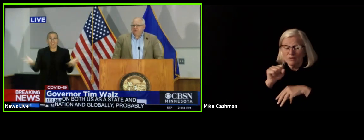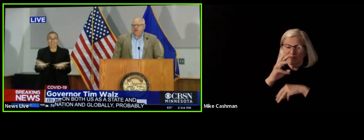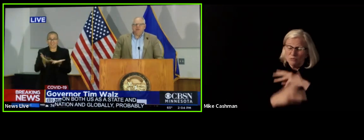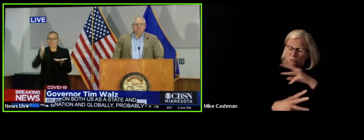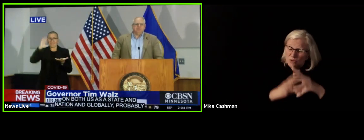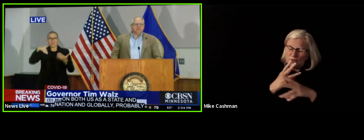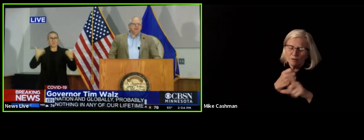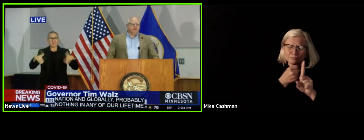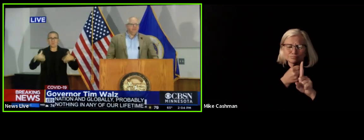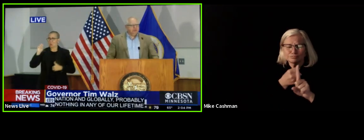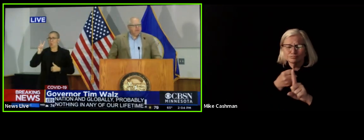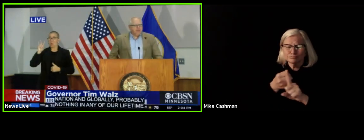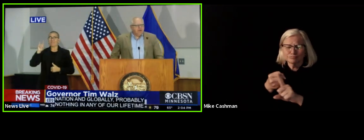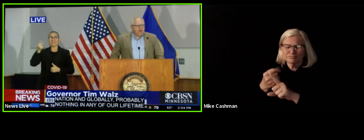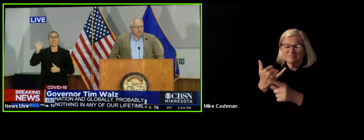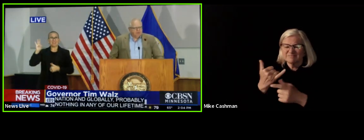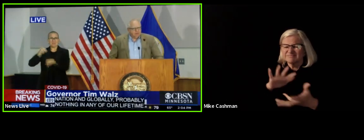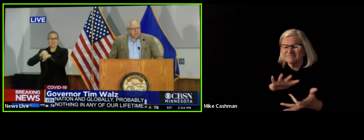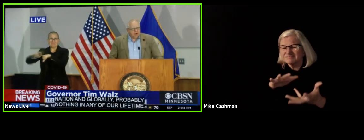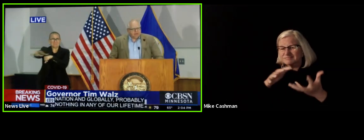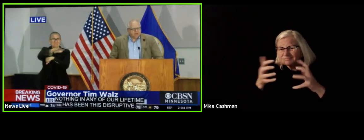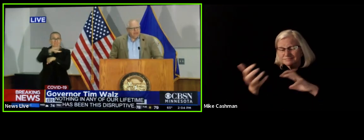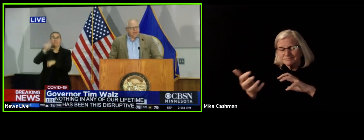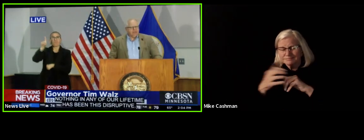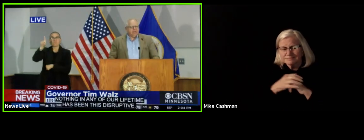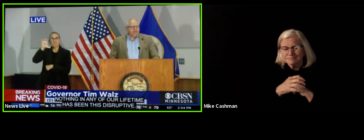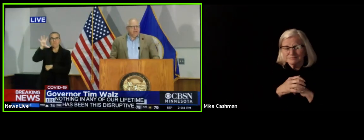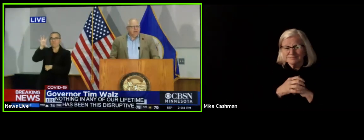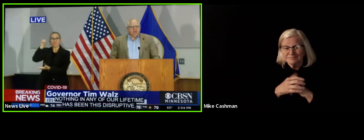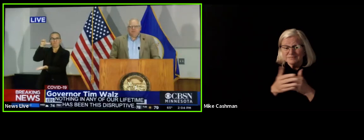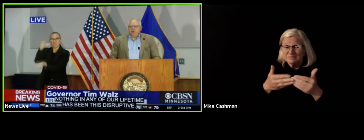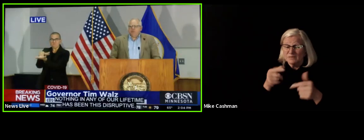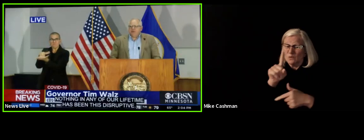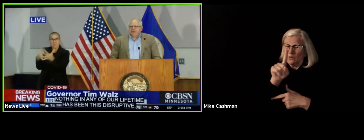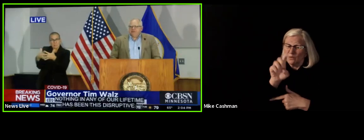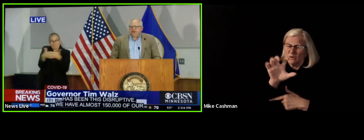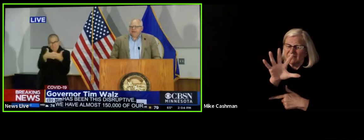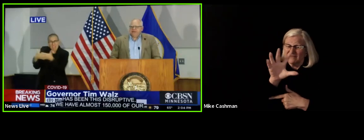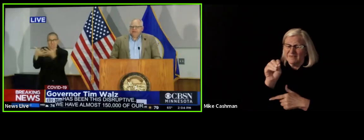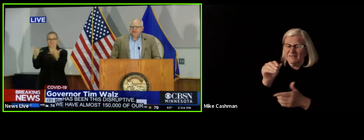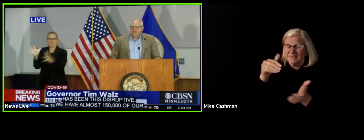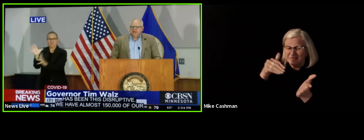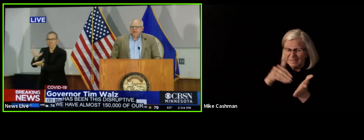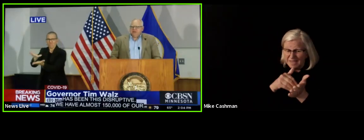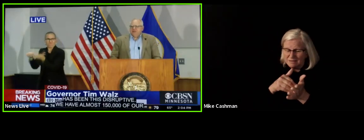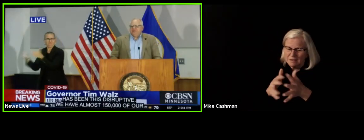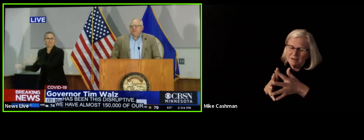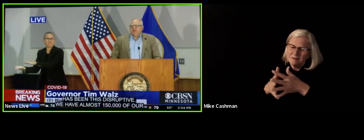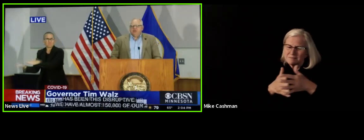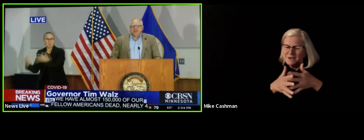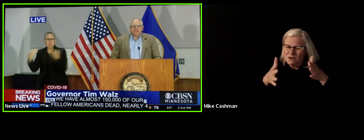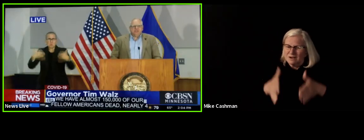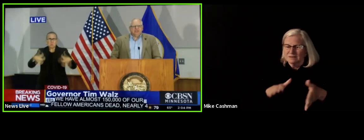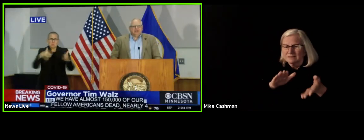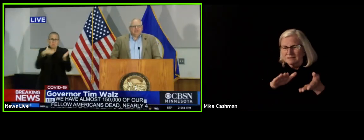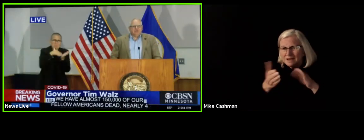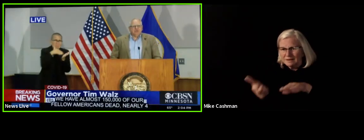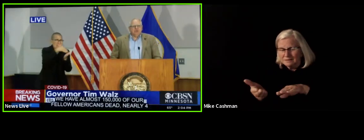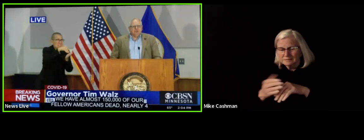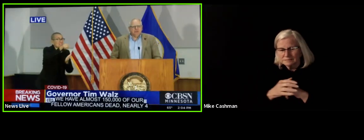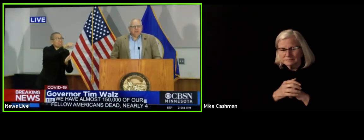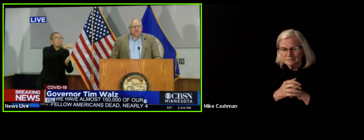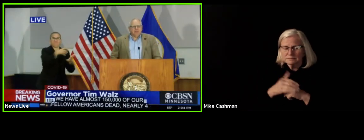almost 150,000 of our fellow Americans dead, nearly 4 million infected. The rate of acceleration to get to that